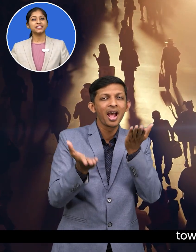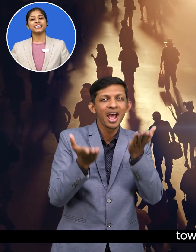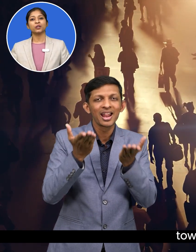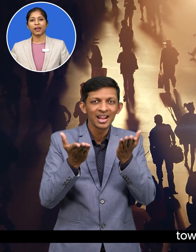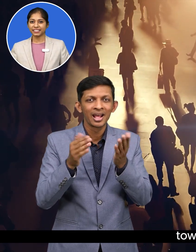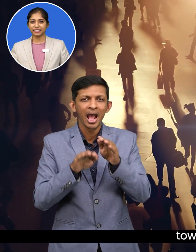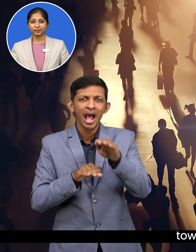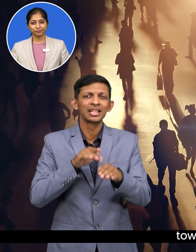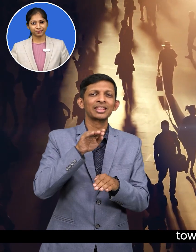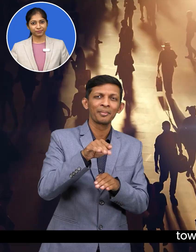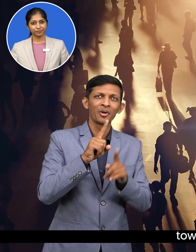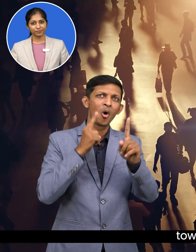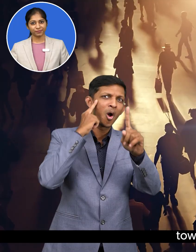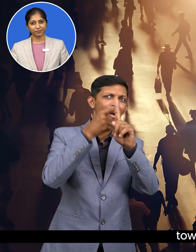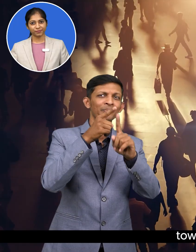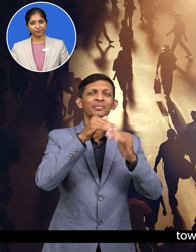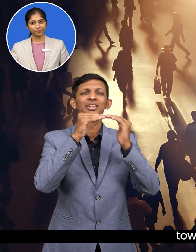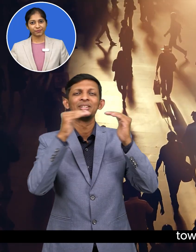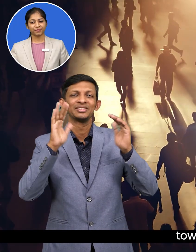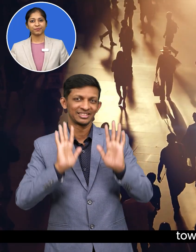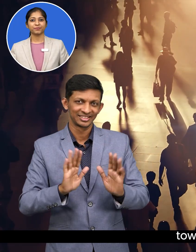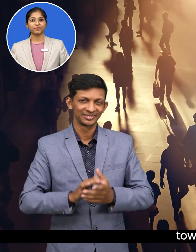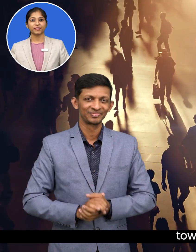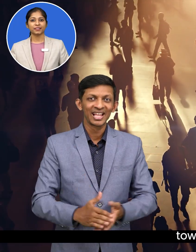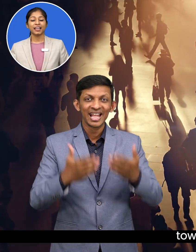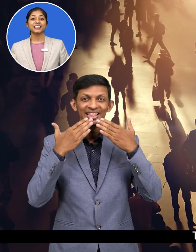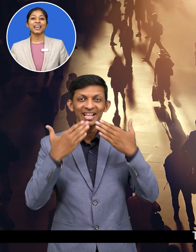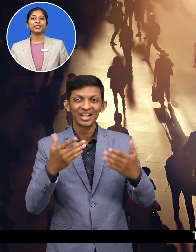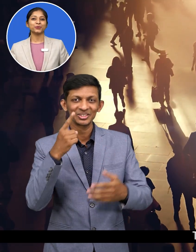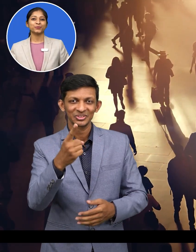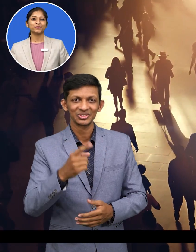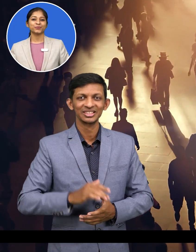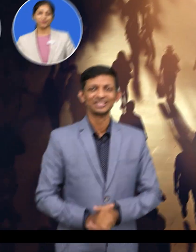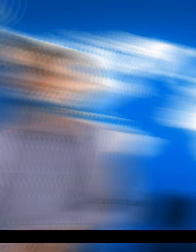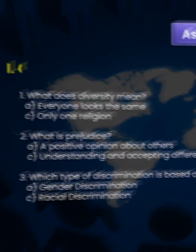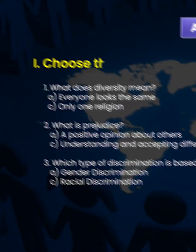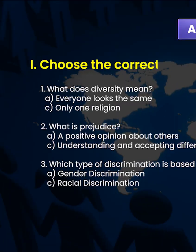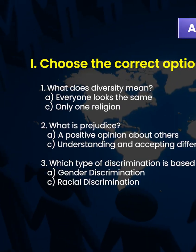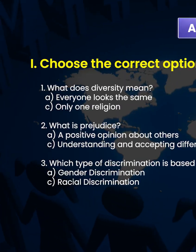steps towards equality. Thank you.